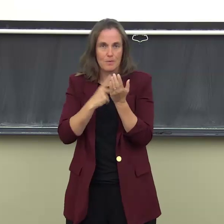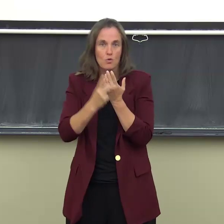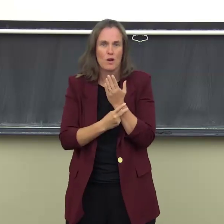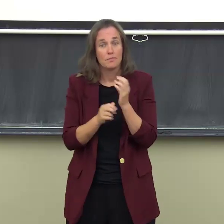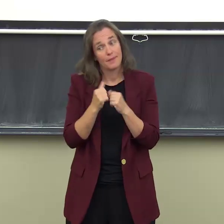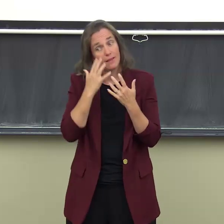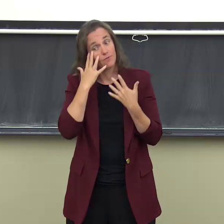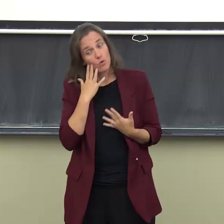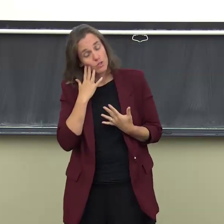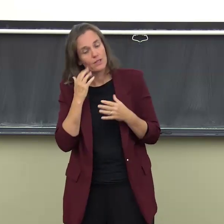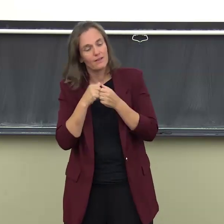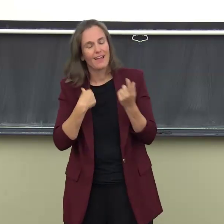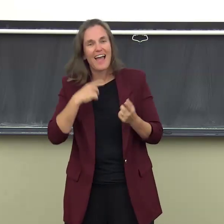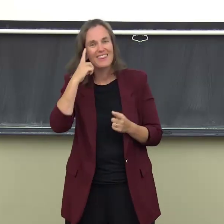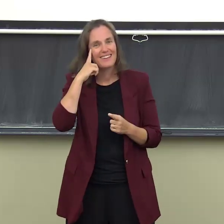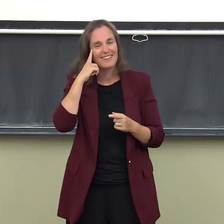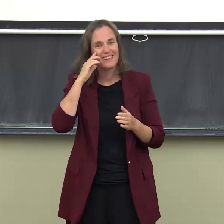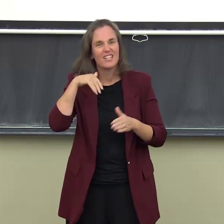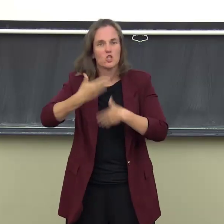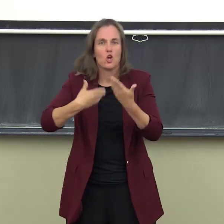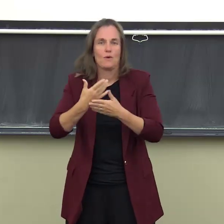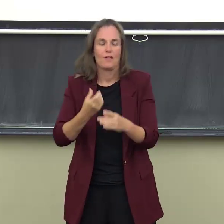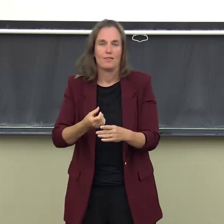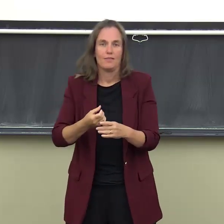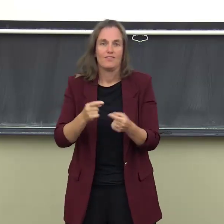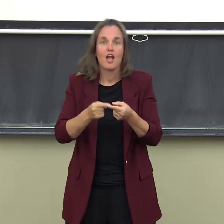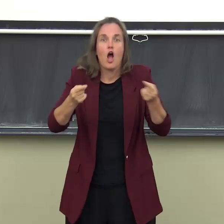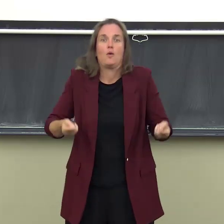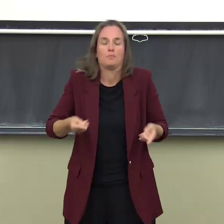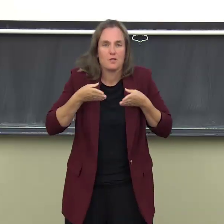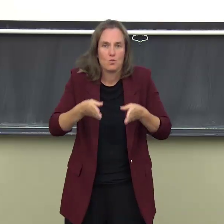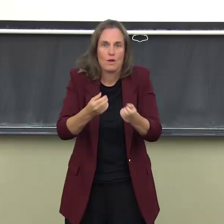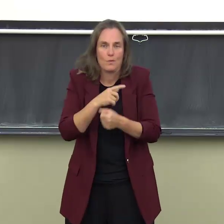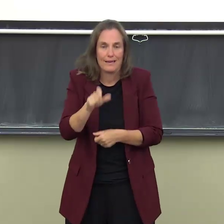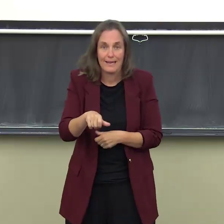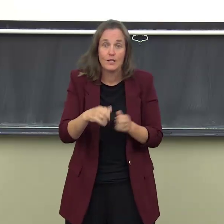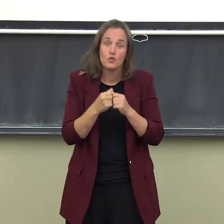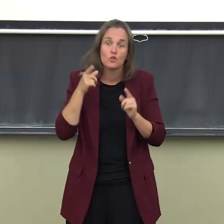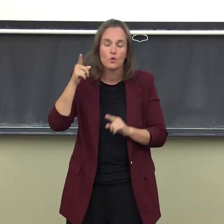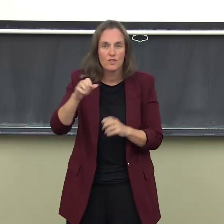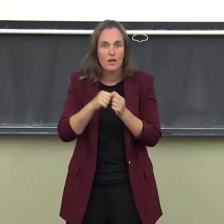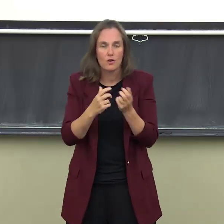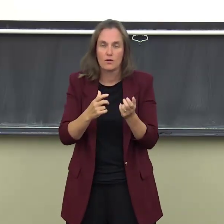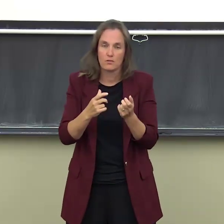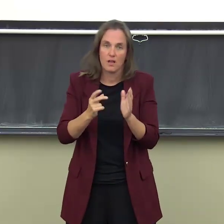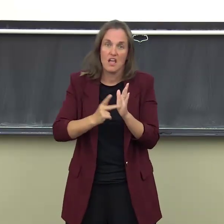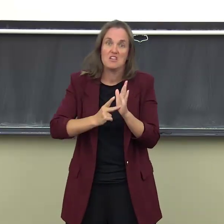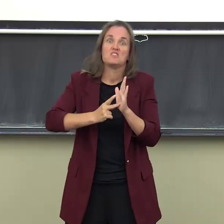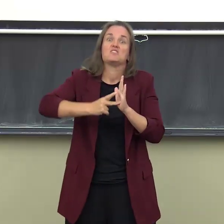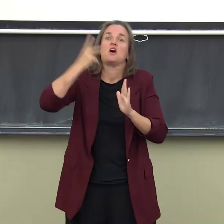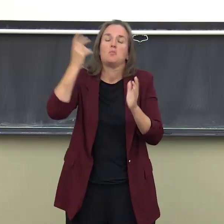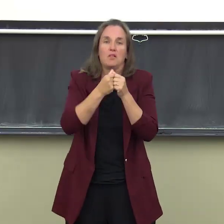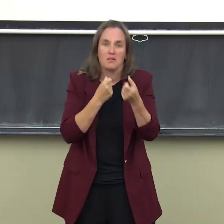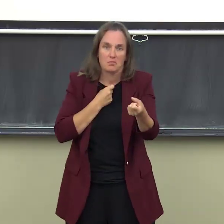I think it's going in exactly the opposite direction of what we need. So they're doubling down on the STEM subjects.